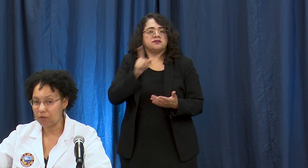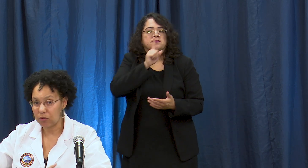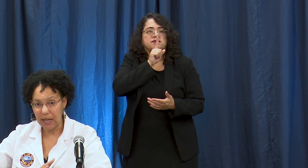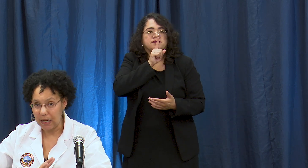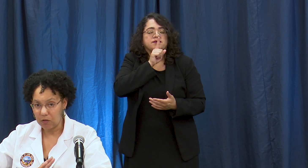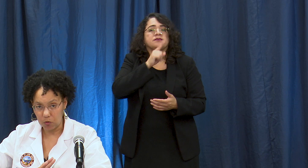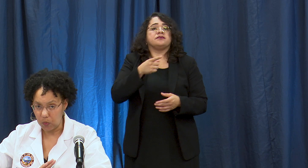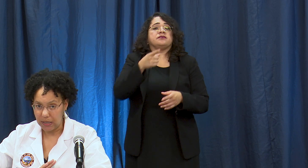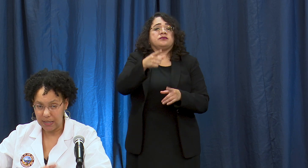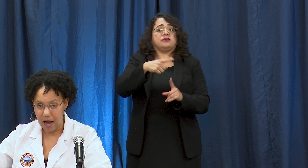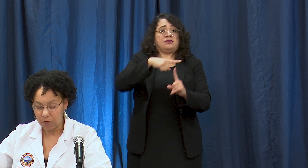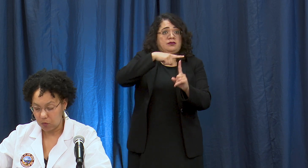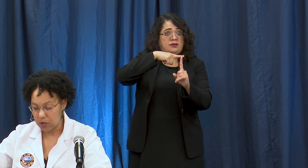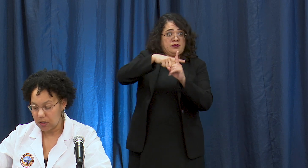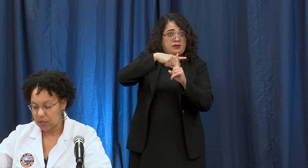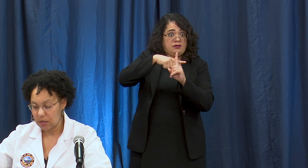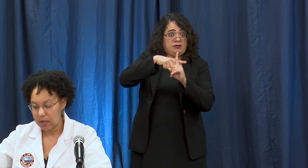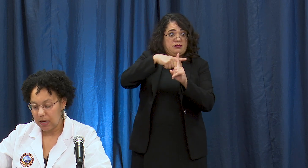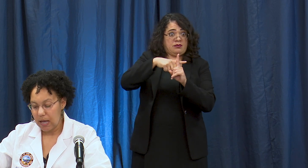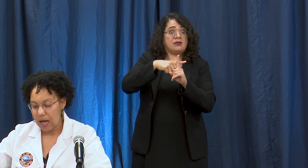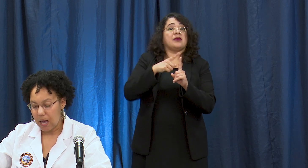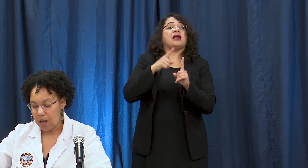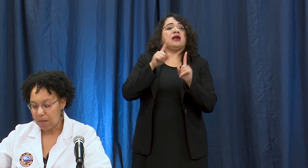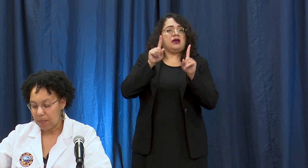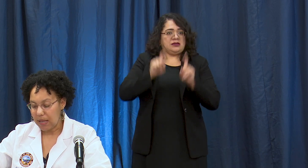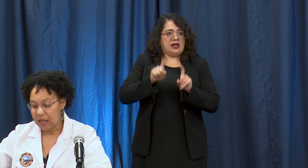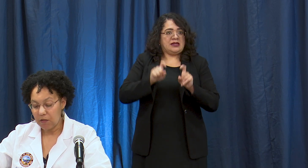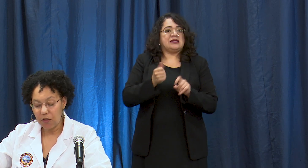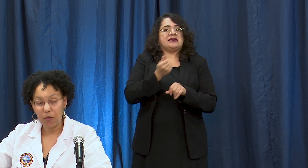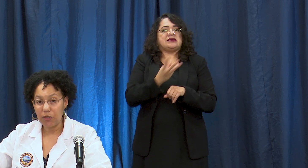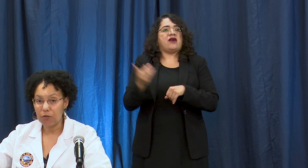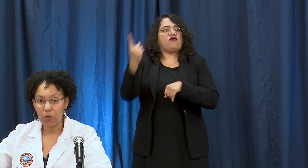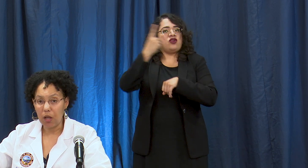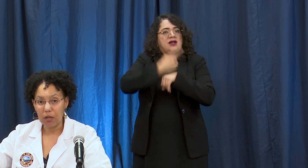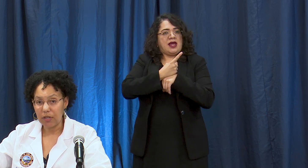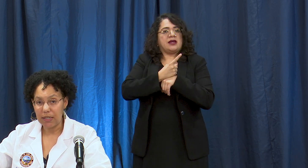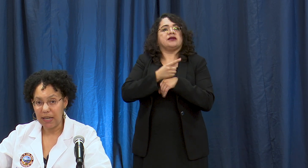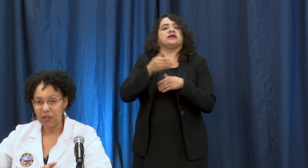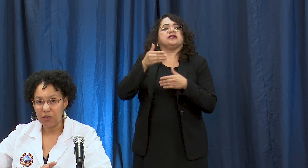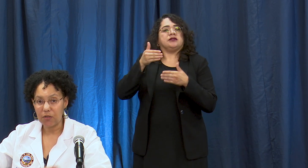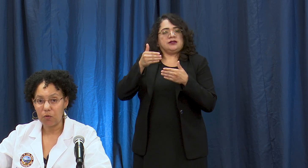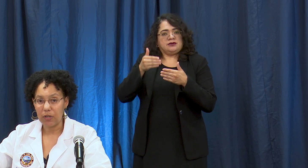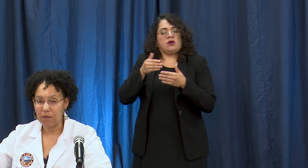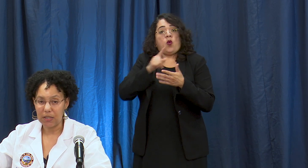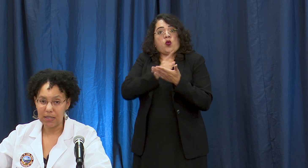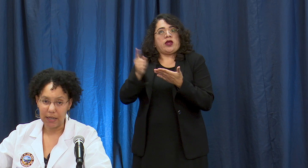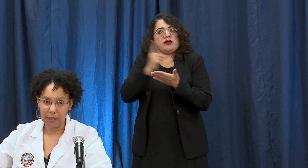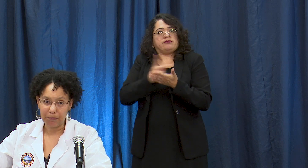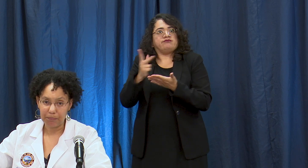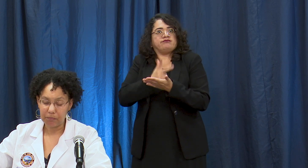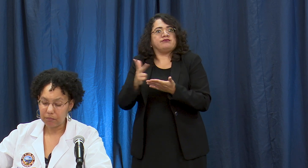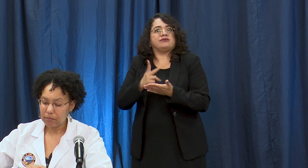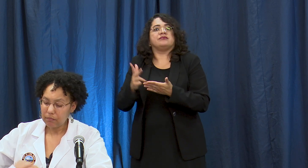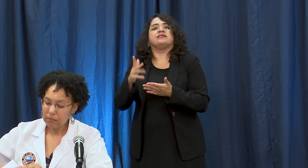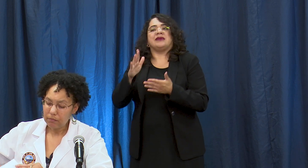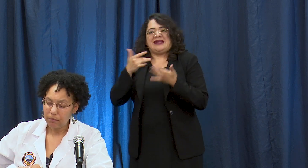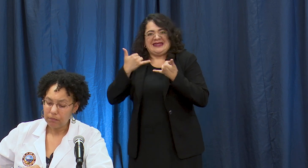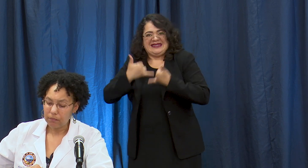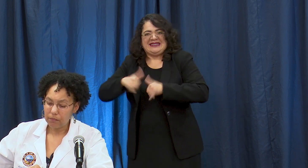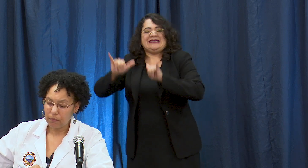for several days or weeks afterwards, even though you're no longer contagious or even sick.